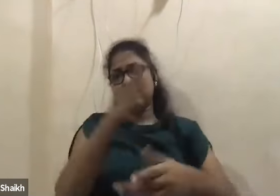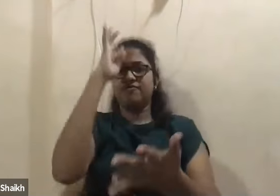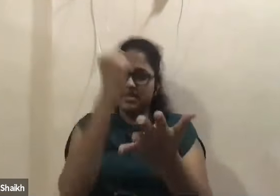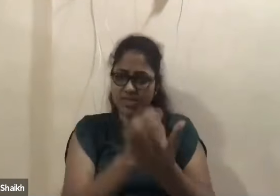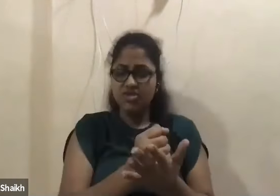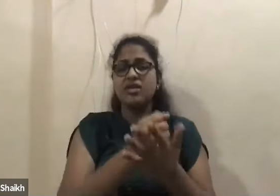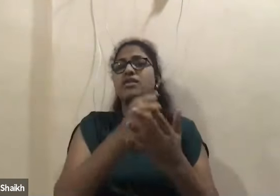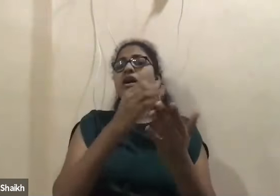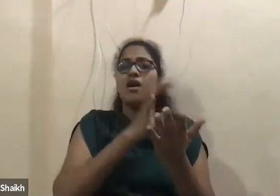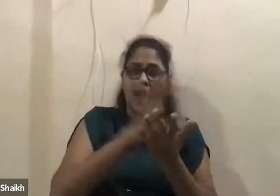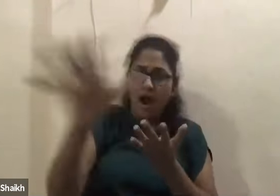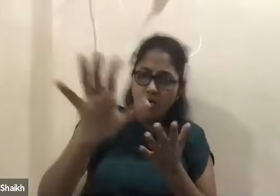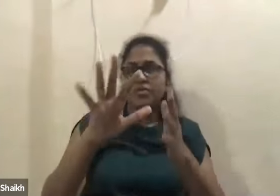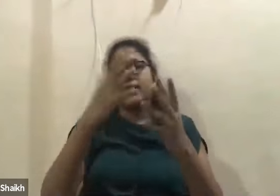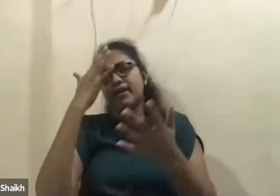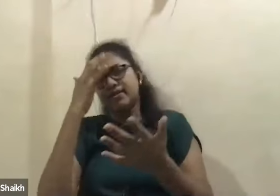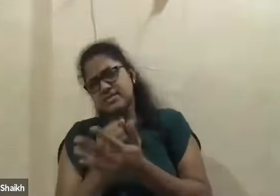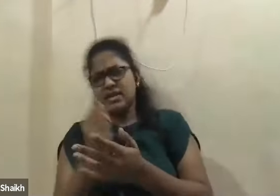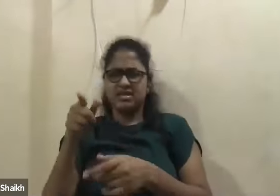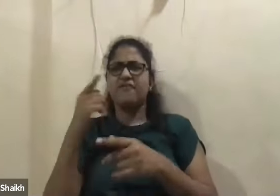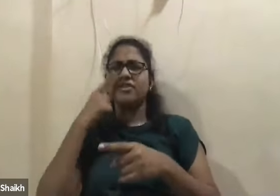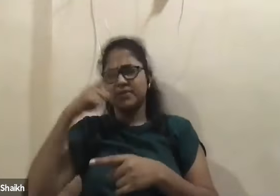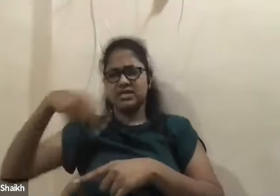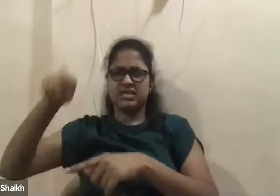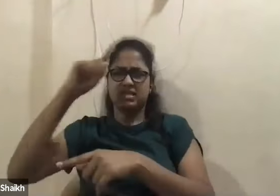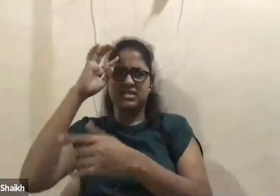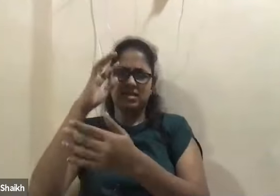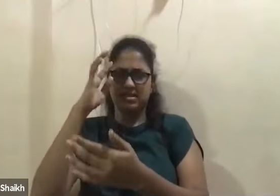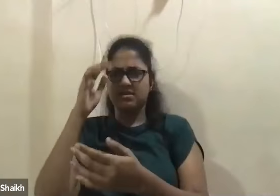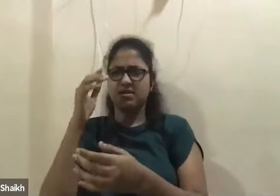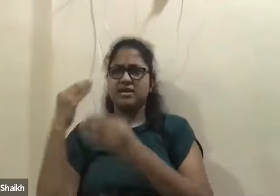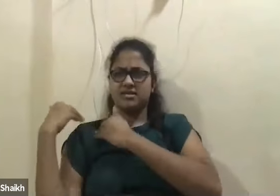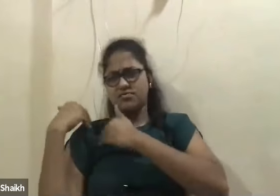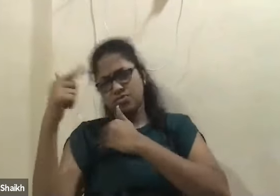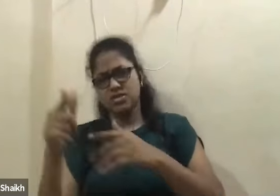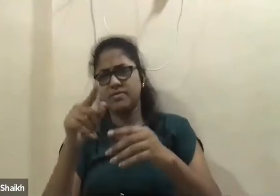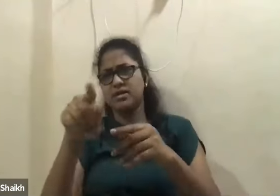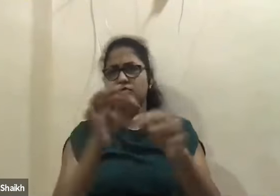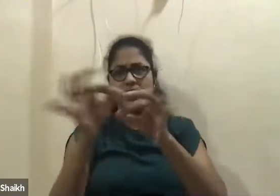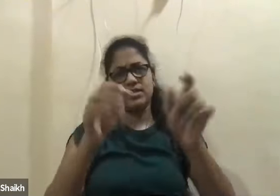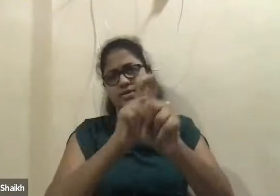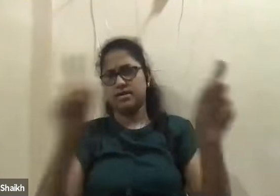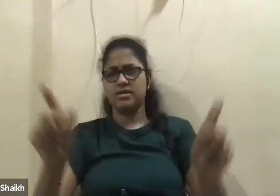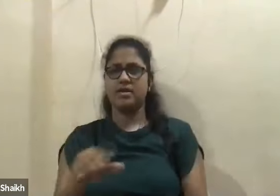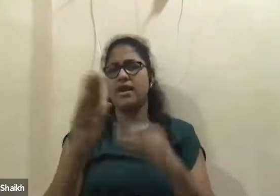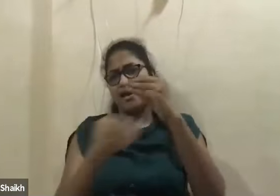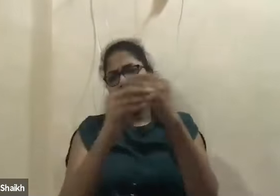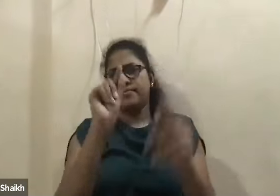yes. Which you, I'm just adding on to that. Sure, sure. You explained it well. Thank you. Anything else you want to